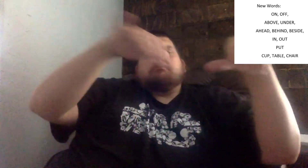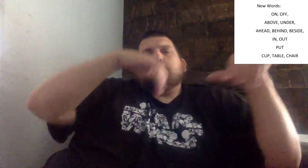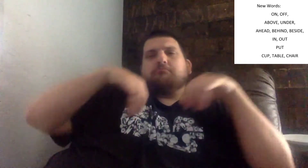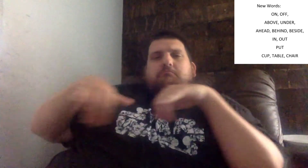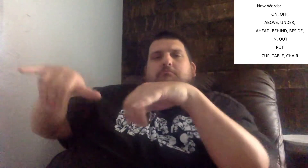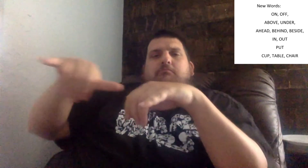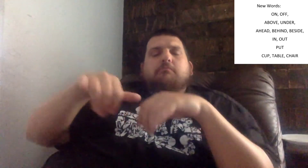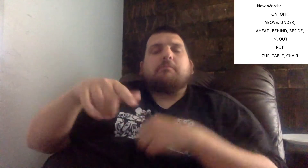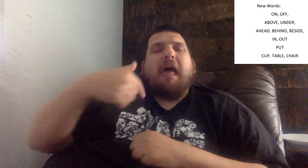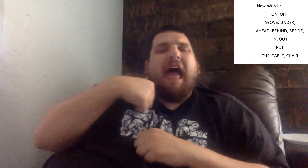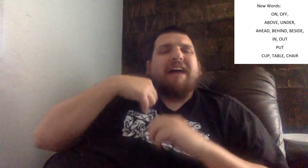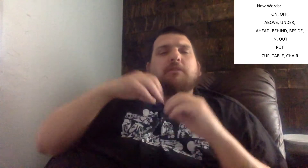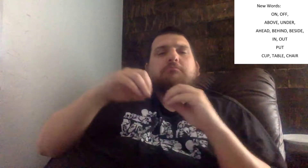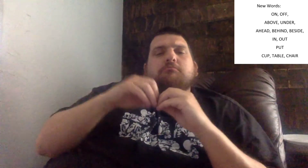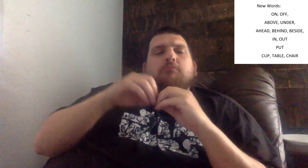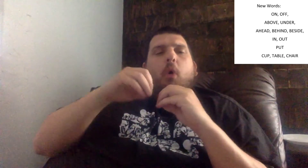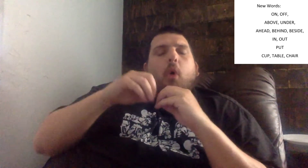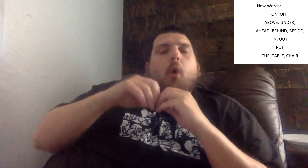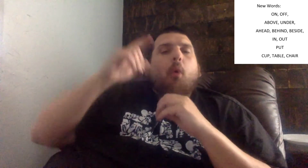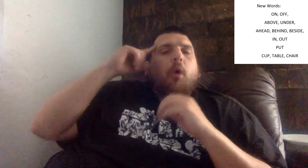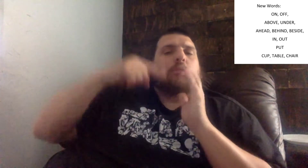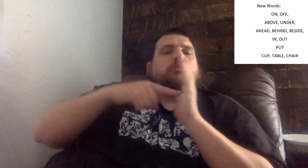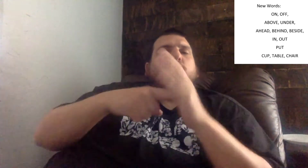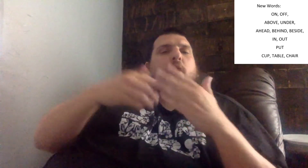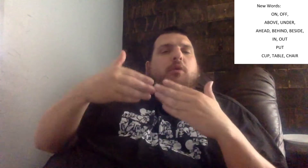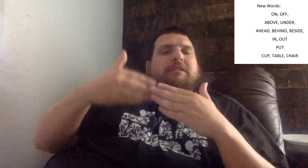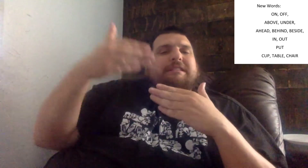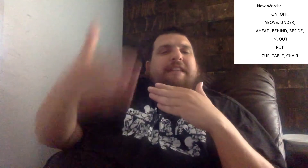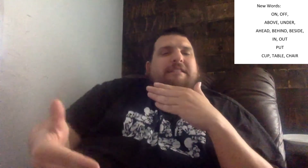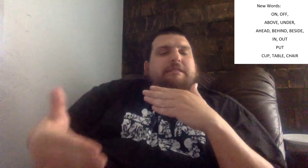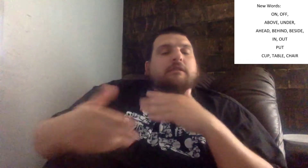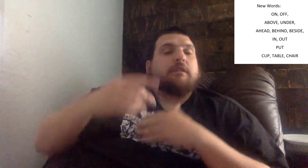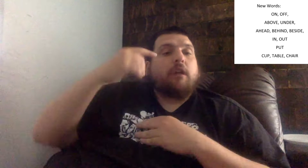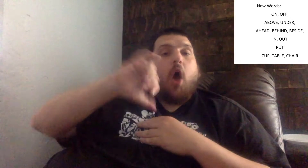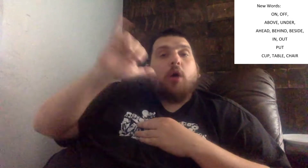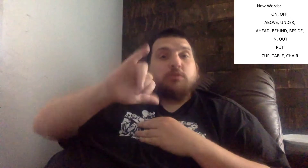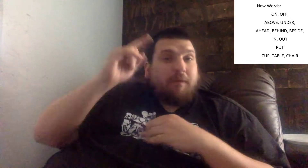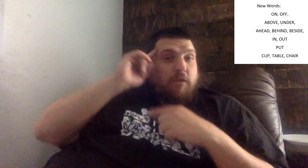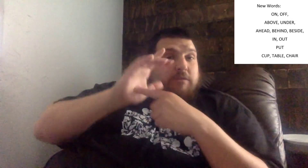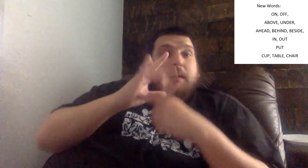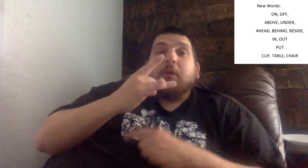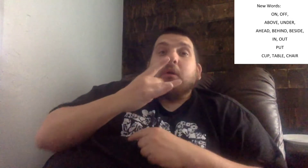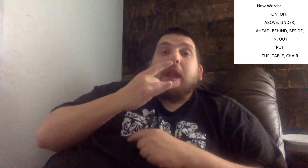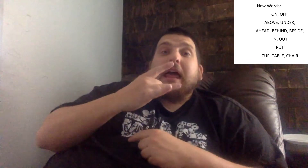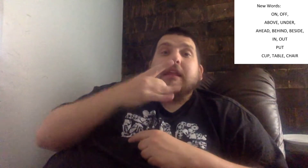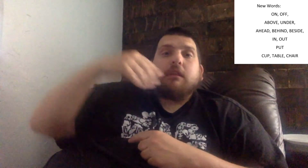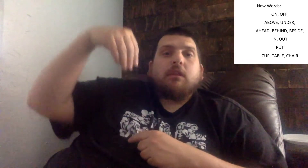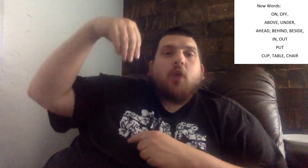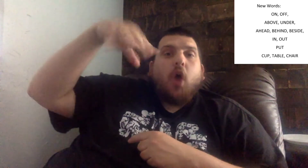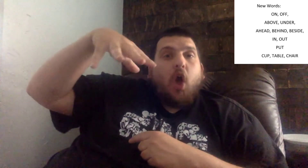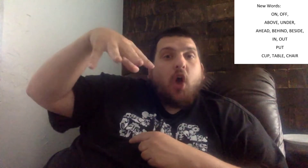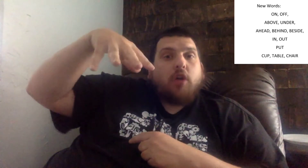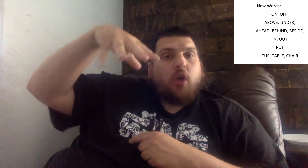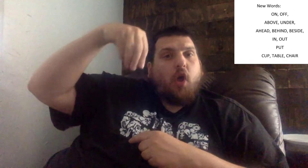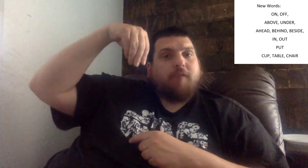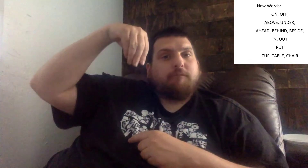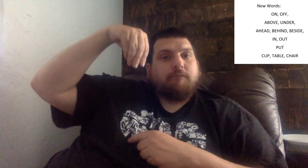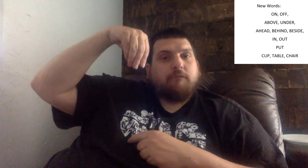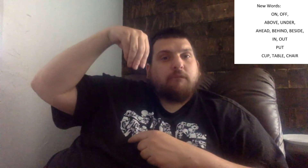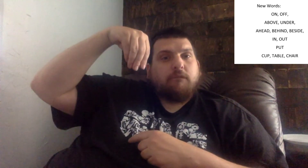That's the most common. But there are other meanings which we will show you in the future. For example, a light goes on and